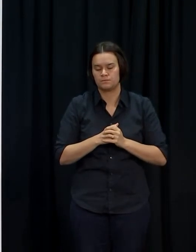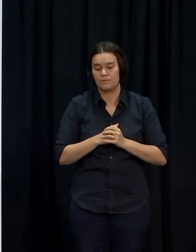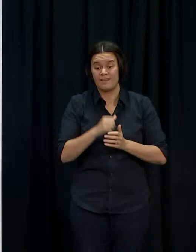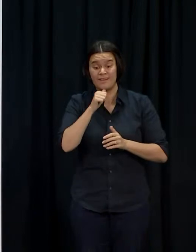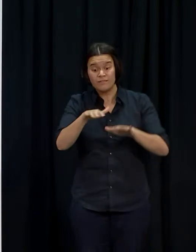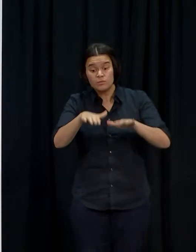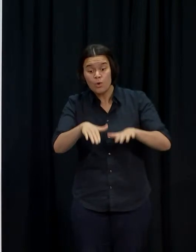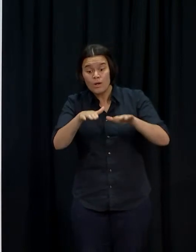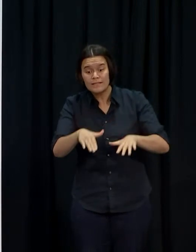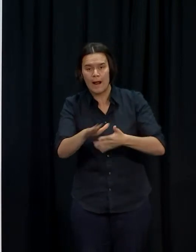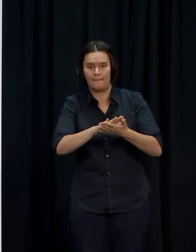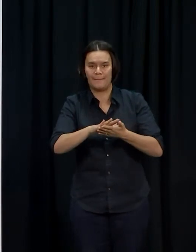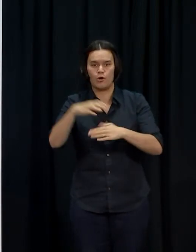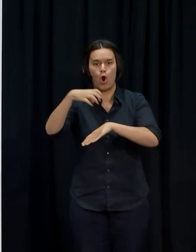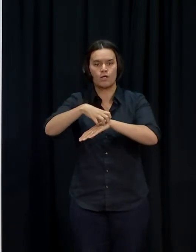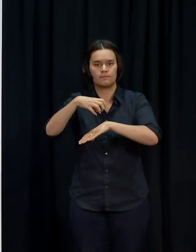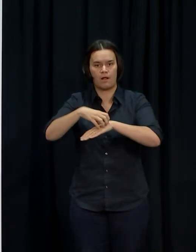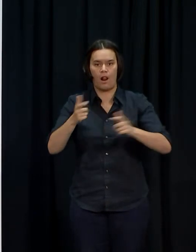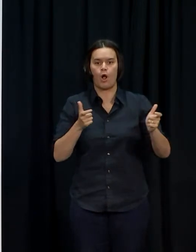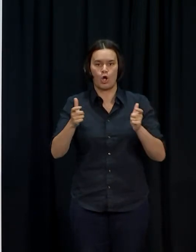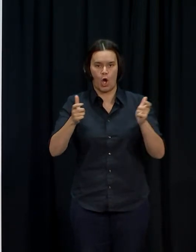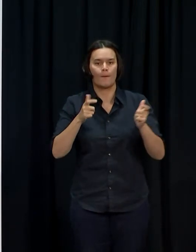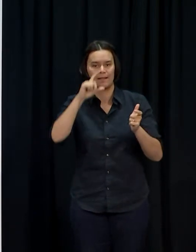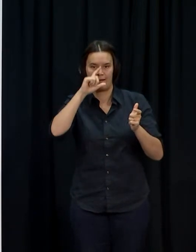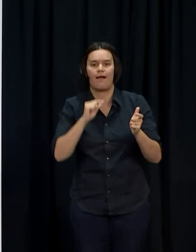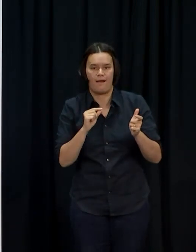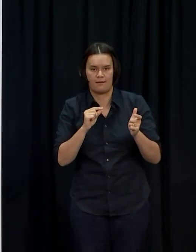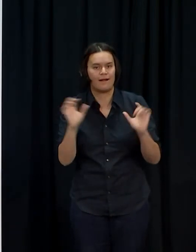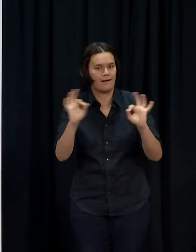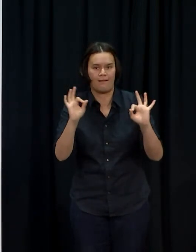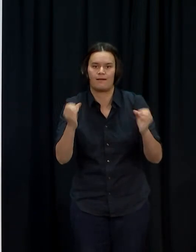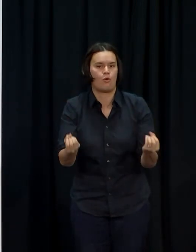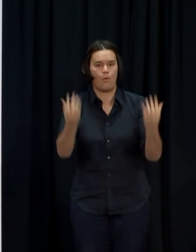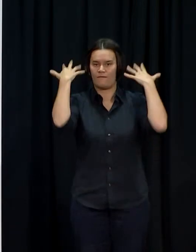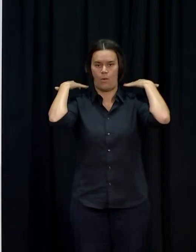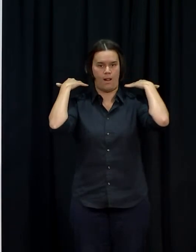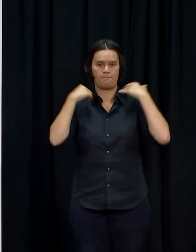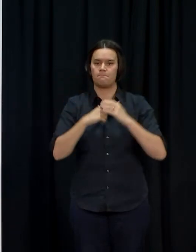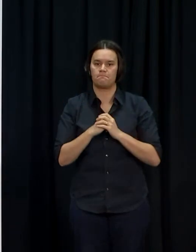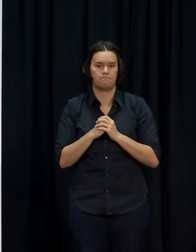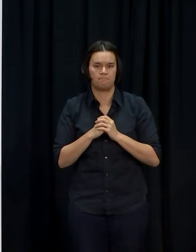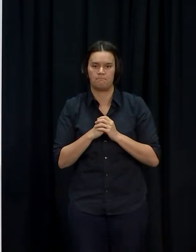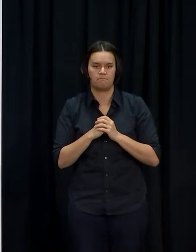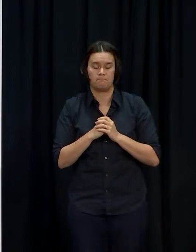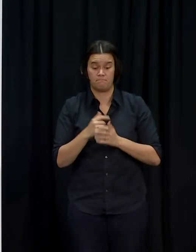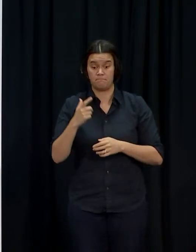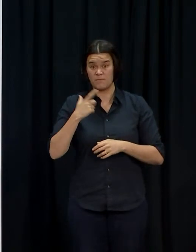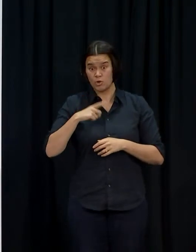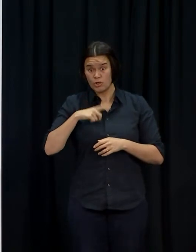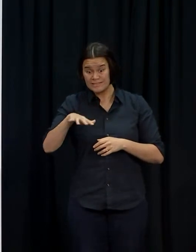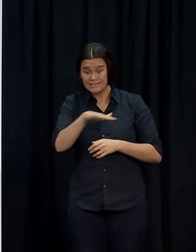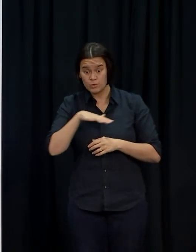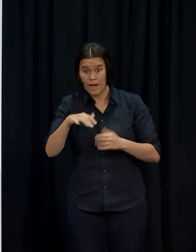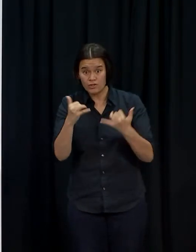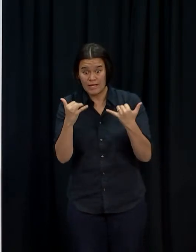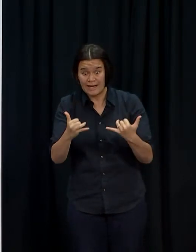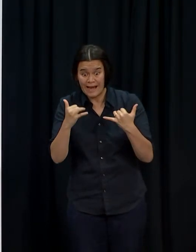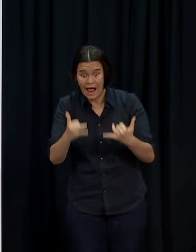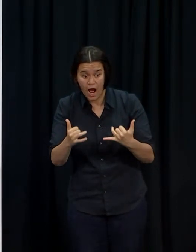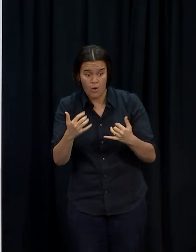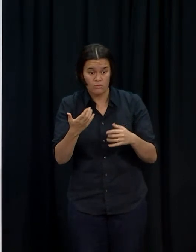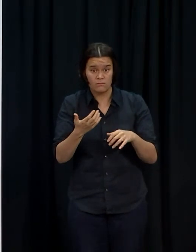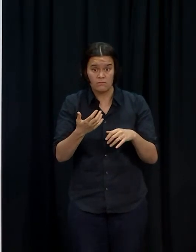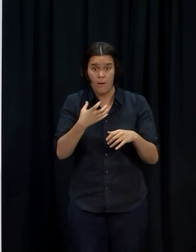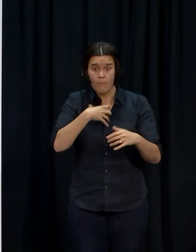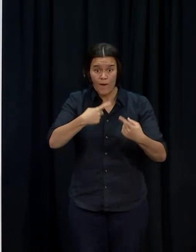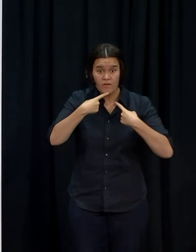with. Importantly, because of vaccination and systems improvements, we are in a much better position than we were 2 years ago.